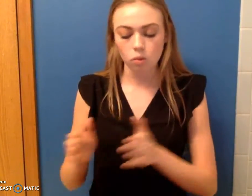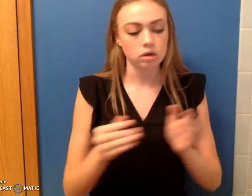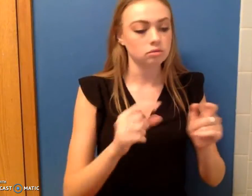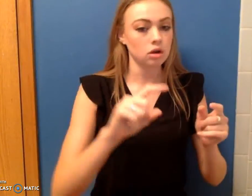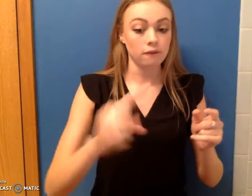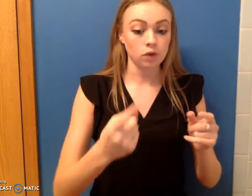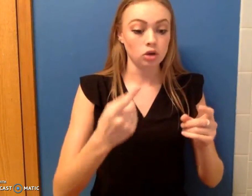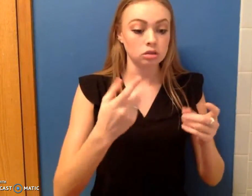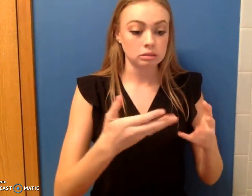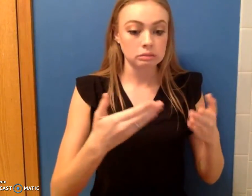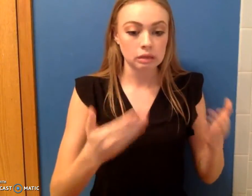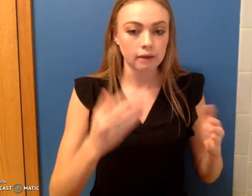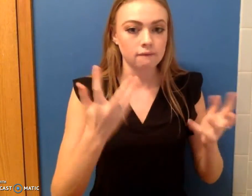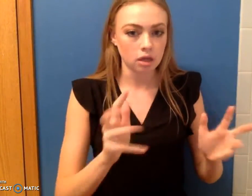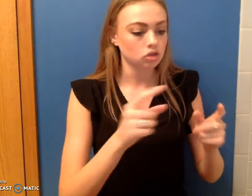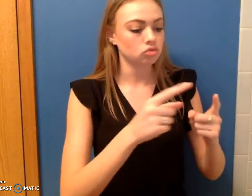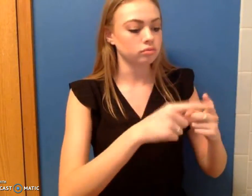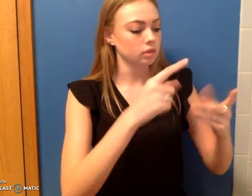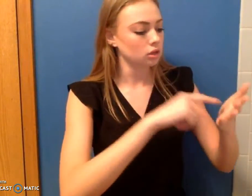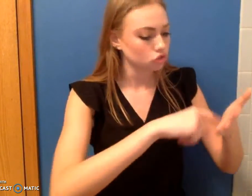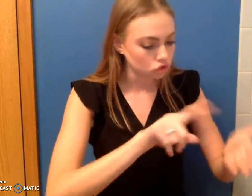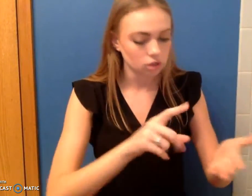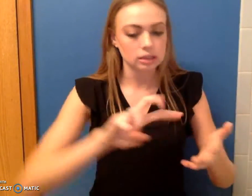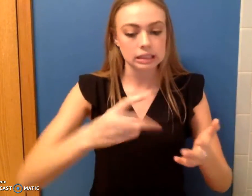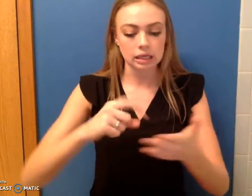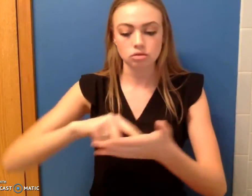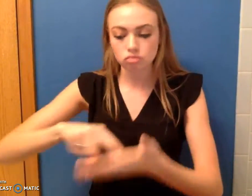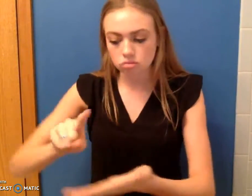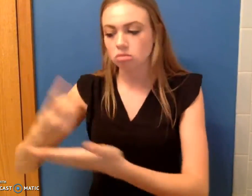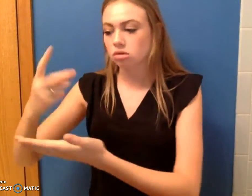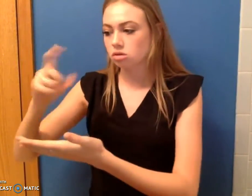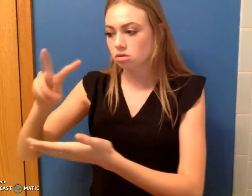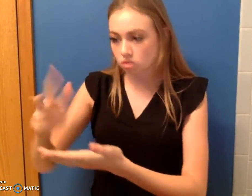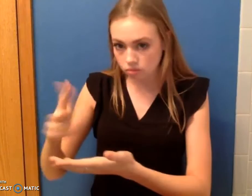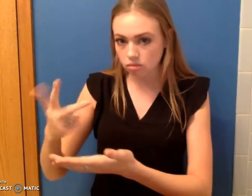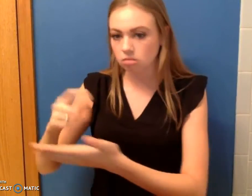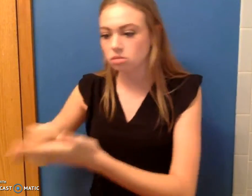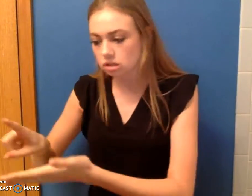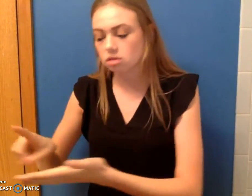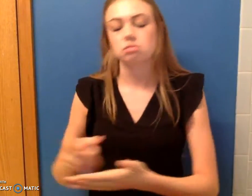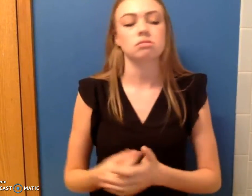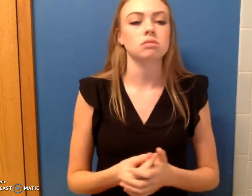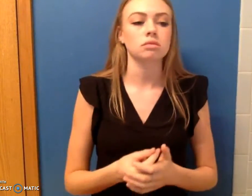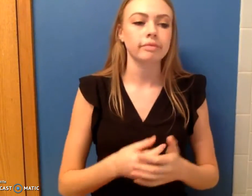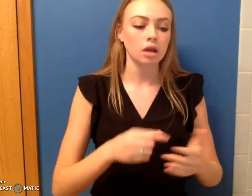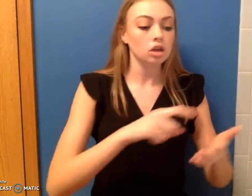thing, I'll have to check it off. So she just checks it off as she goes until she's completed all the things that are